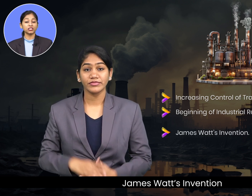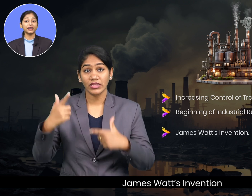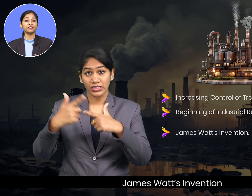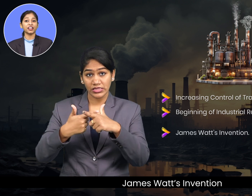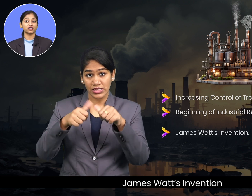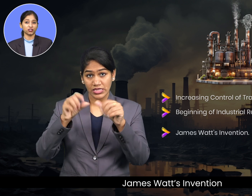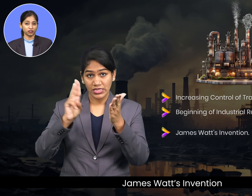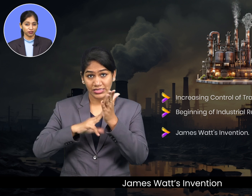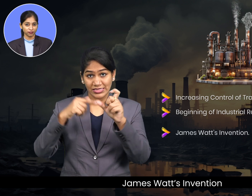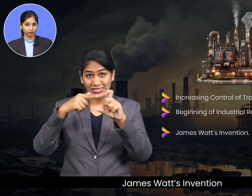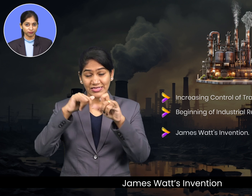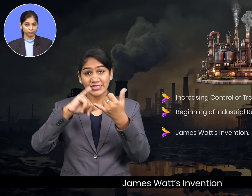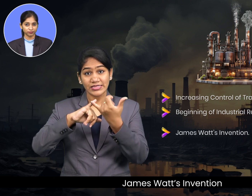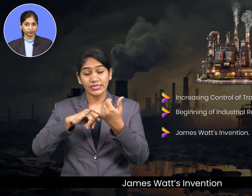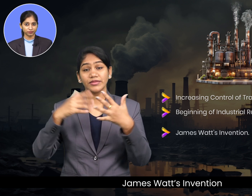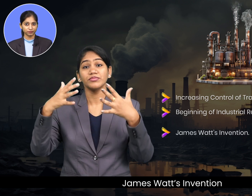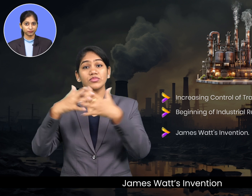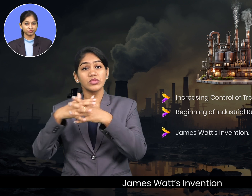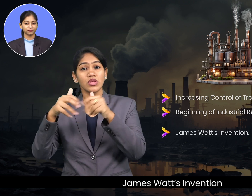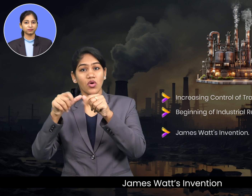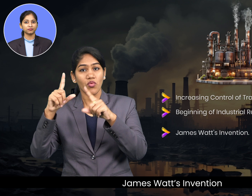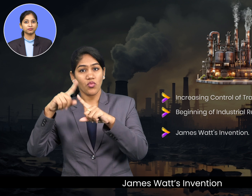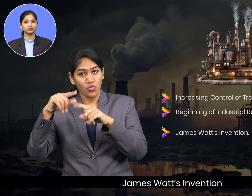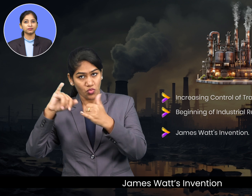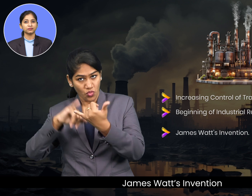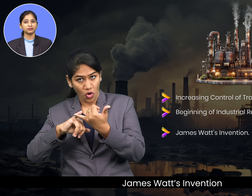James Watt's invention.